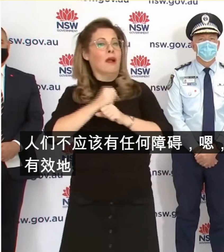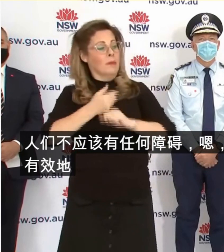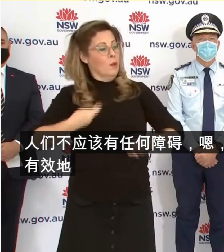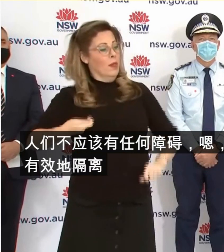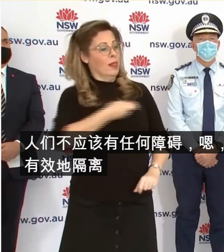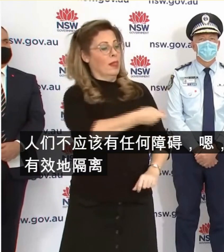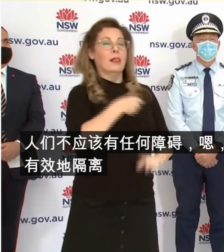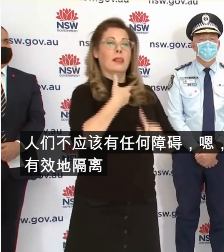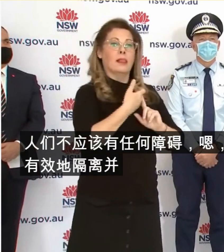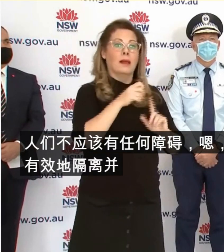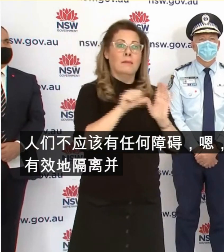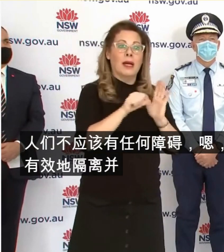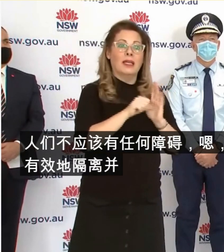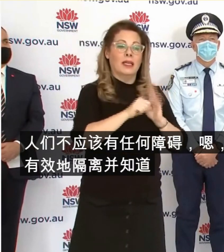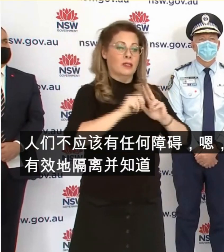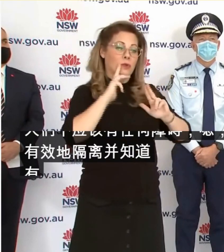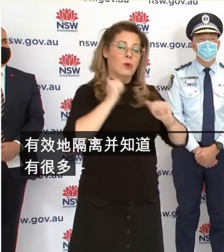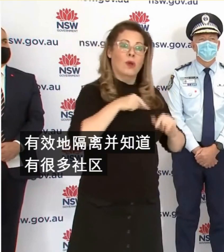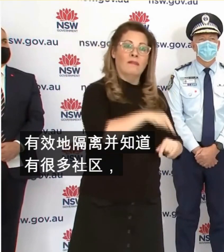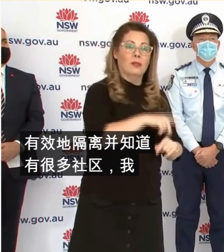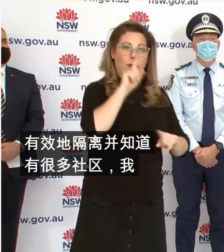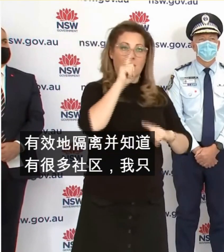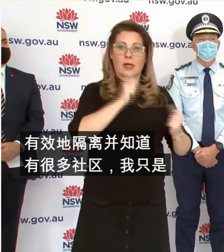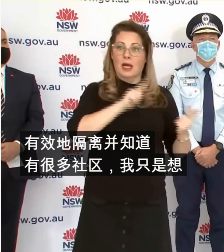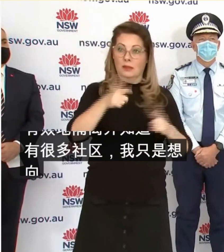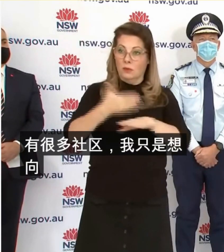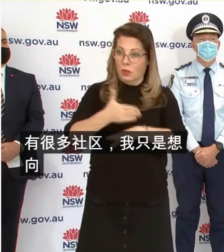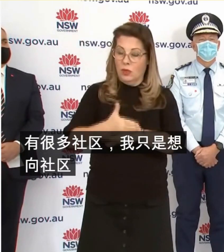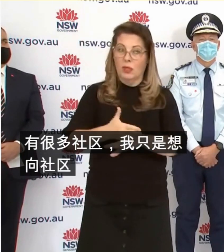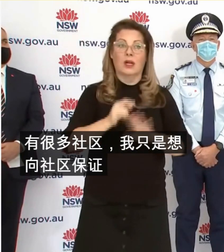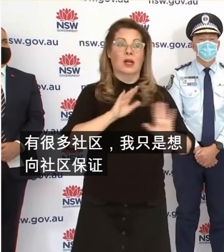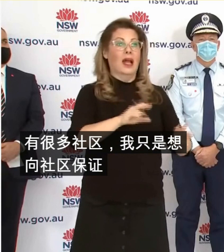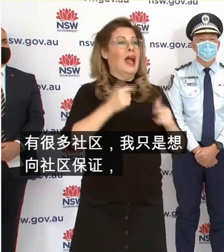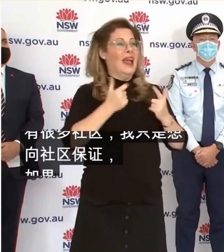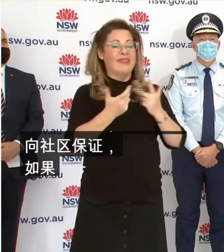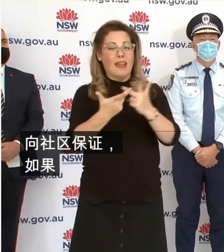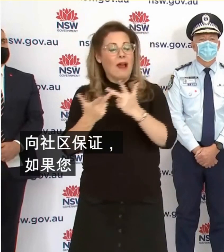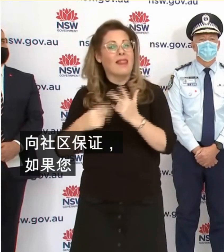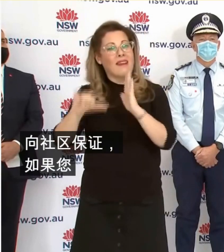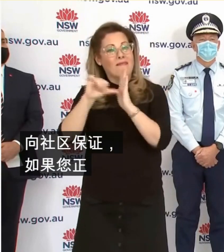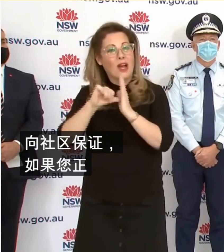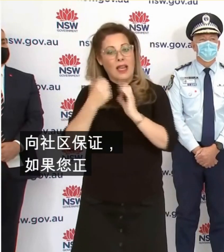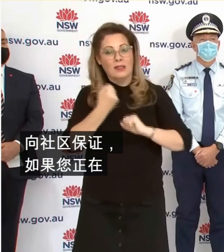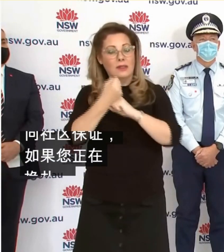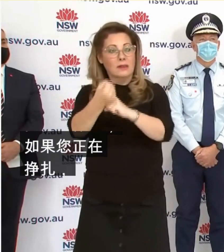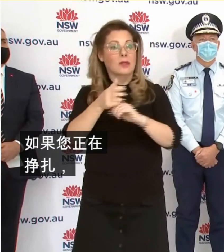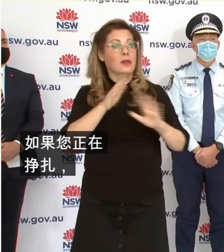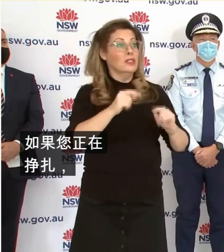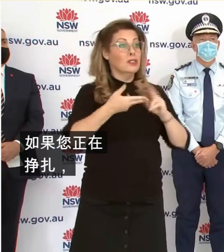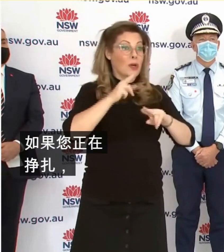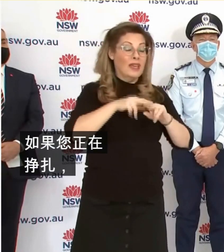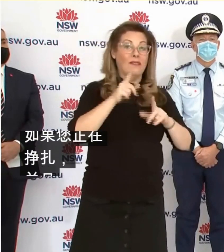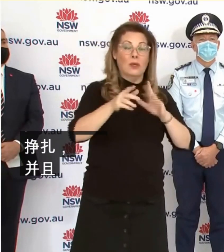effectively isolating, and know that there are a lot of I just want to reassure the community that there are community supports available